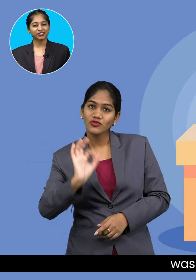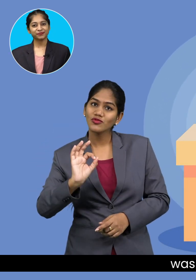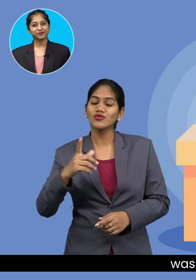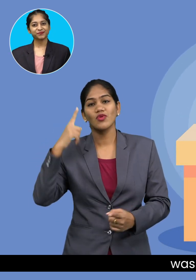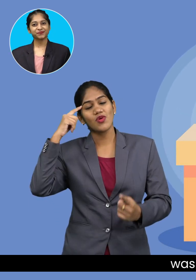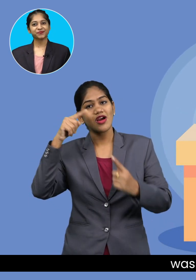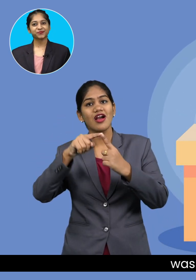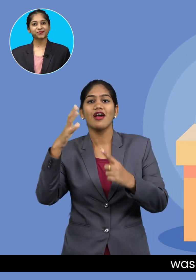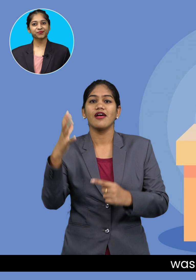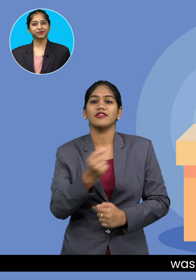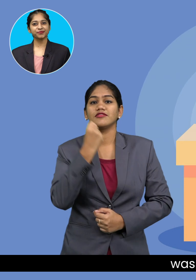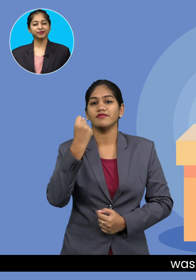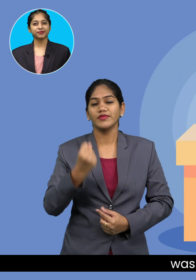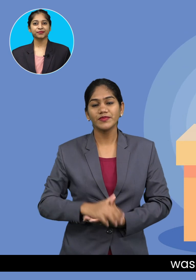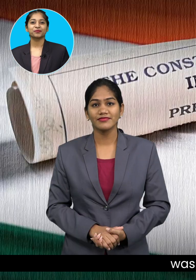achievement.